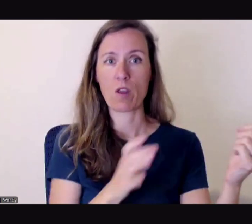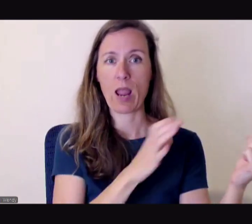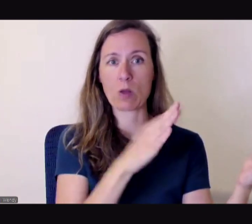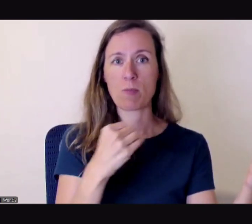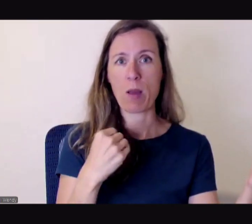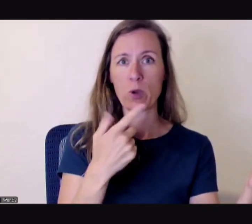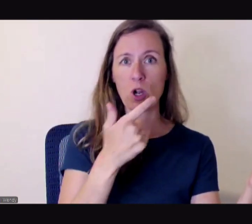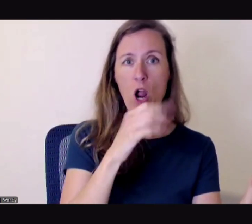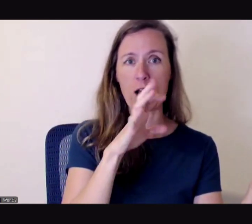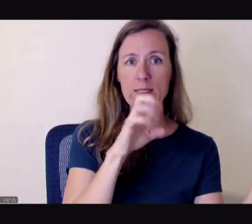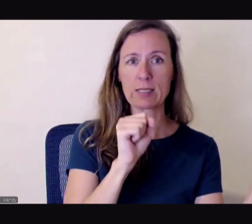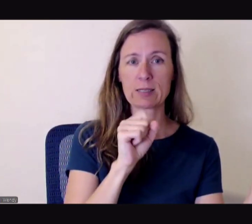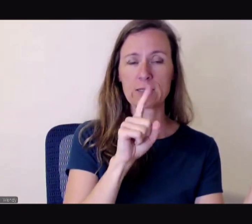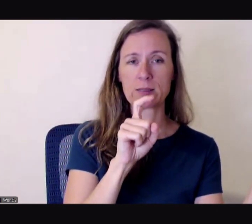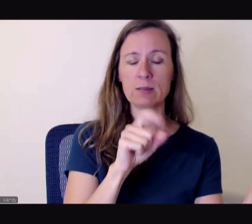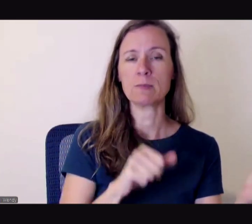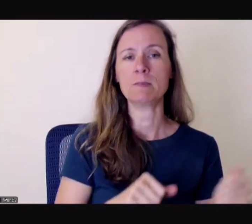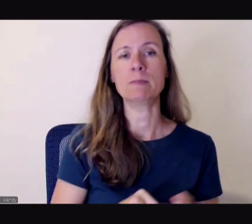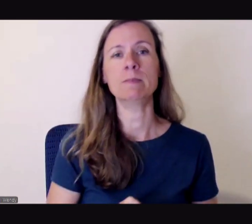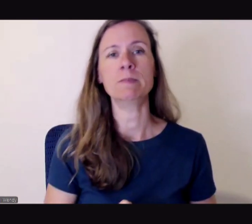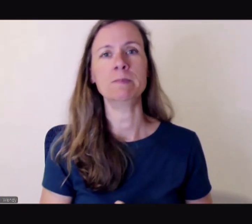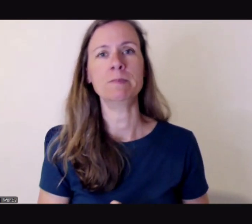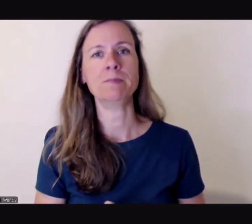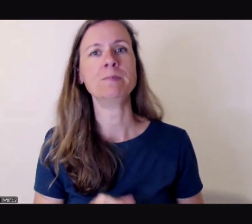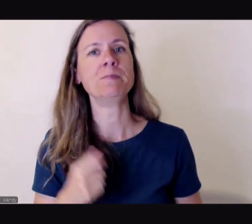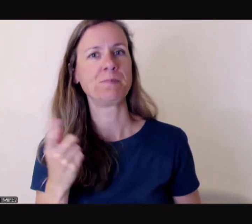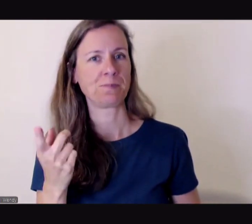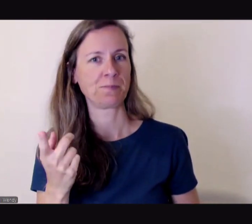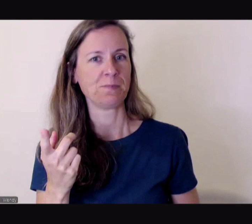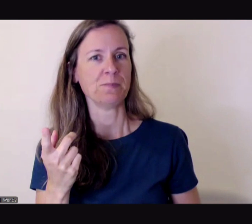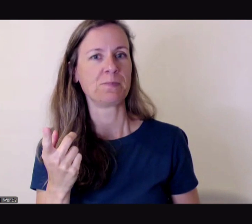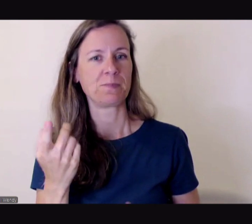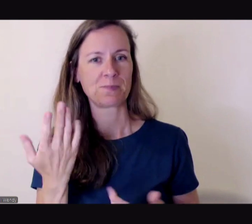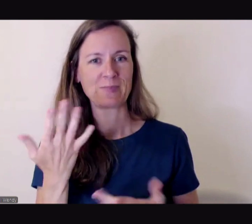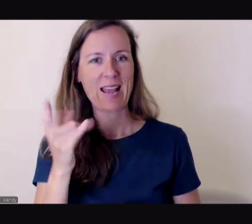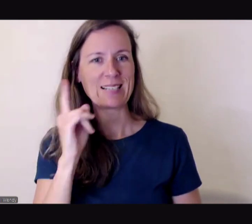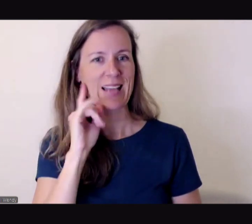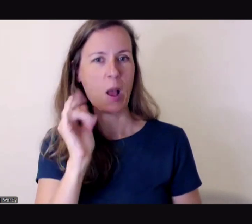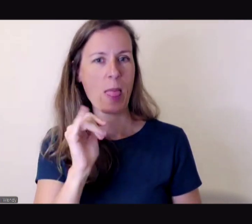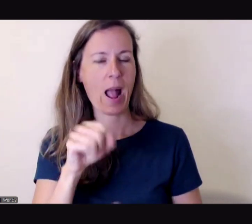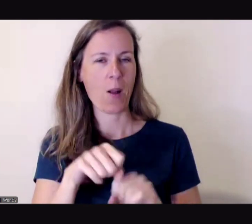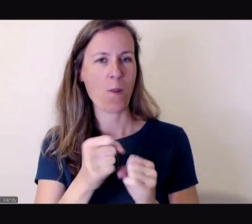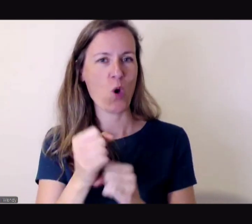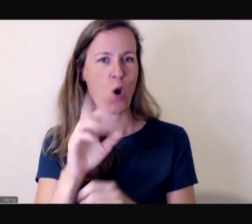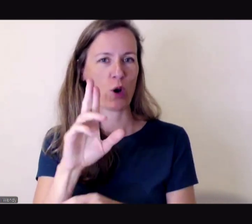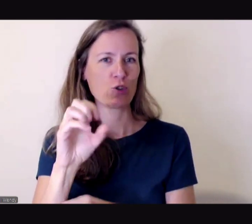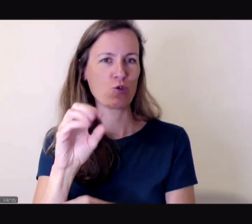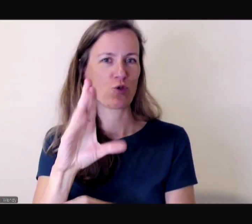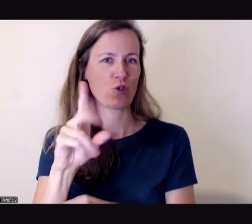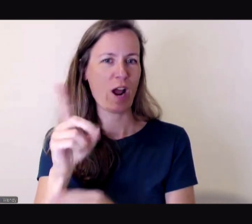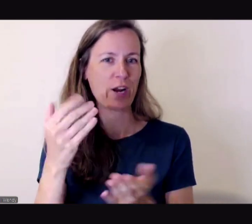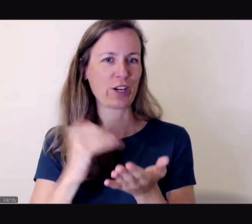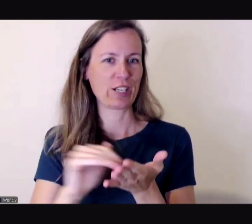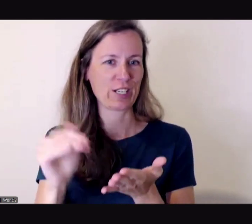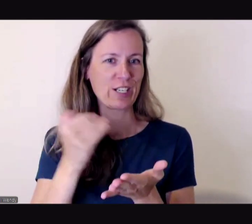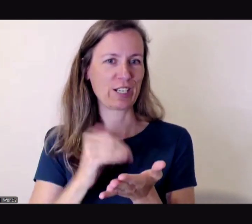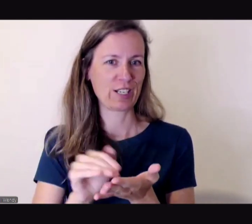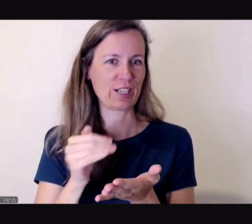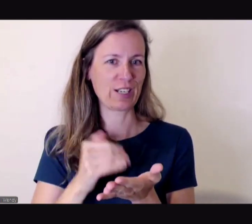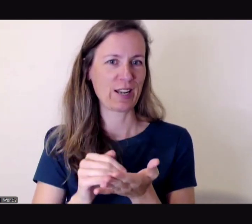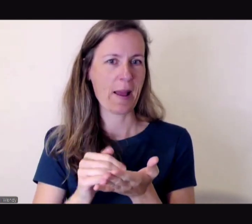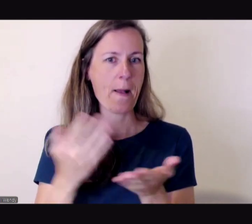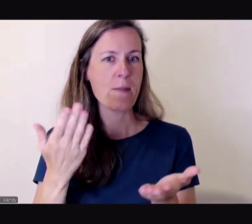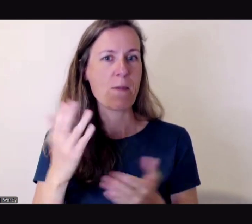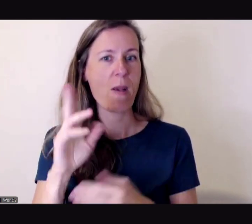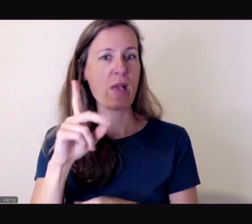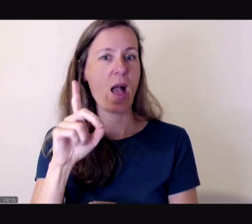Garces. I know I sound like a broken record, Mr. Galloway, but maybe an update on that ADA pathway